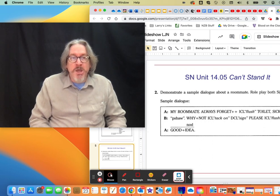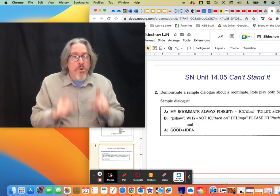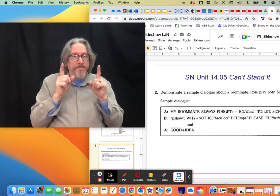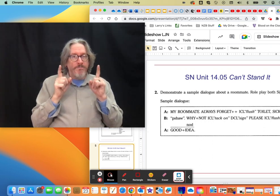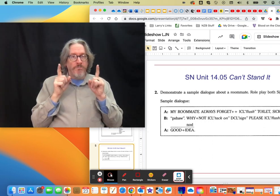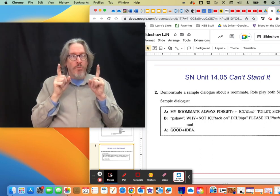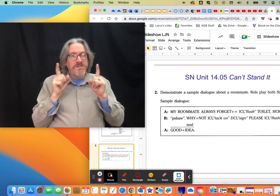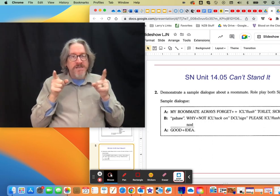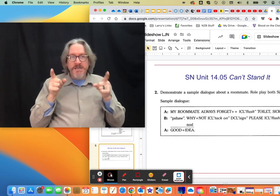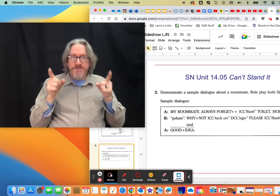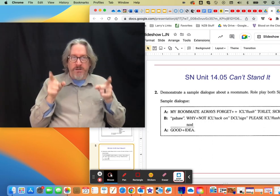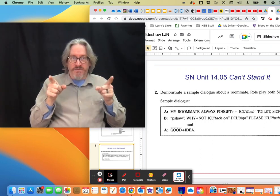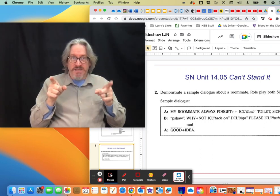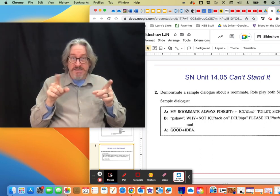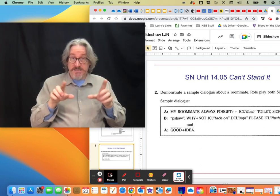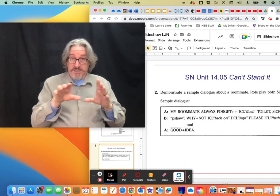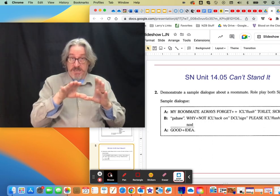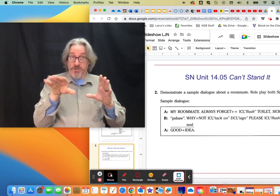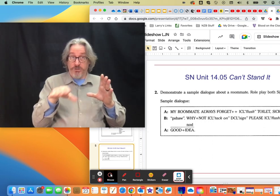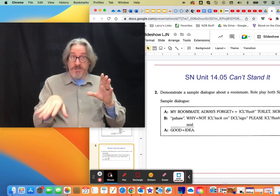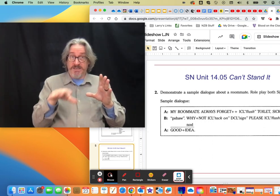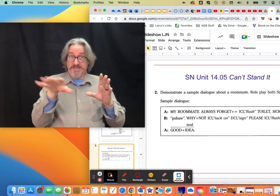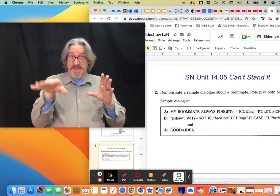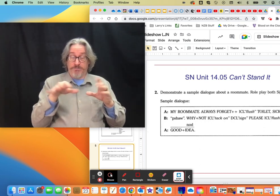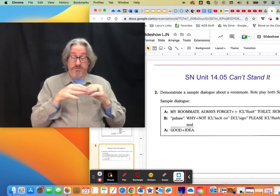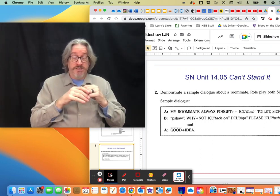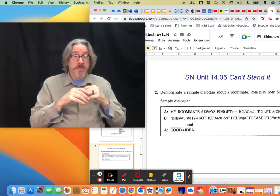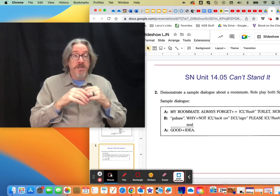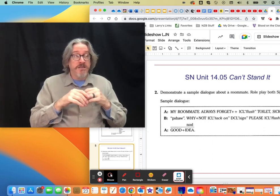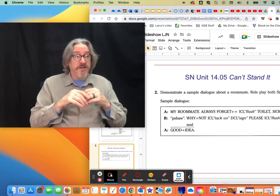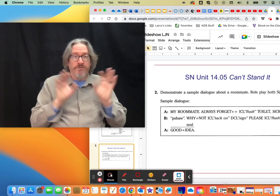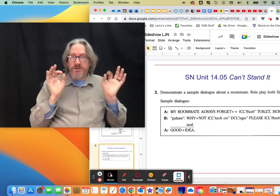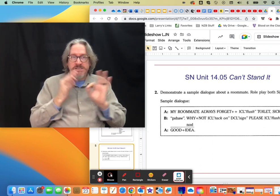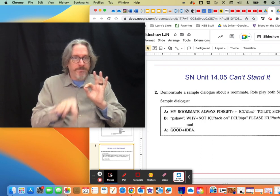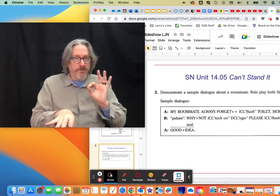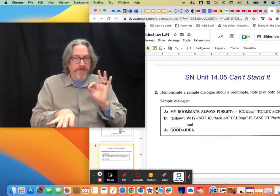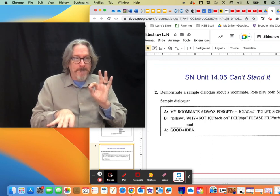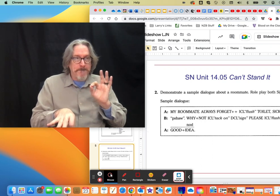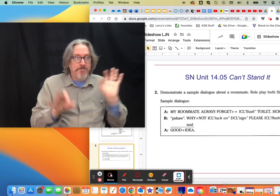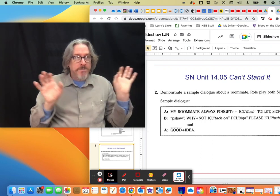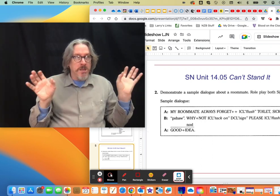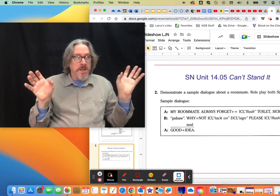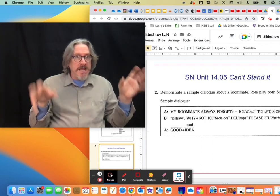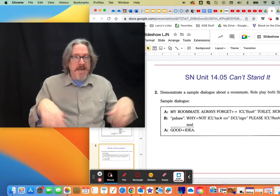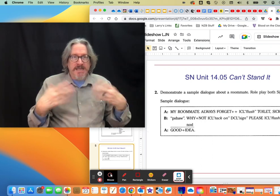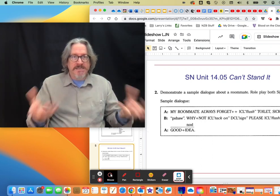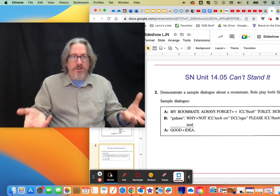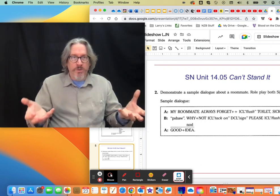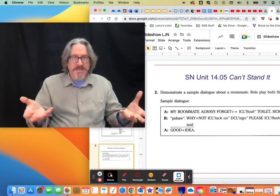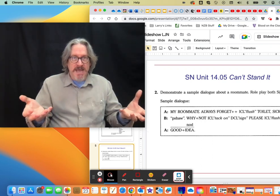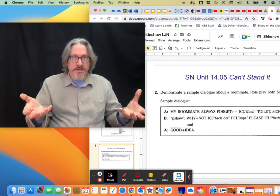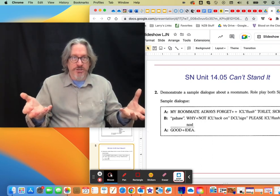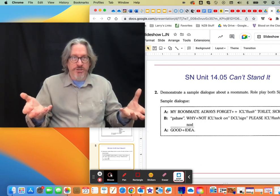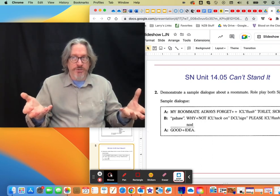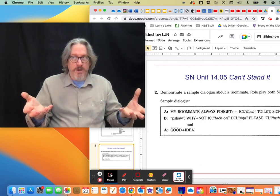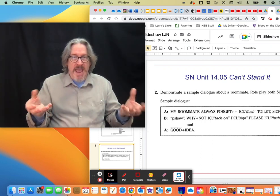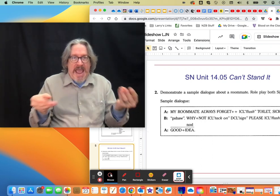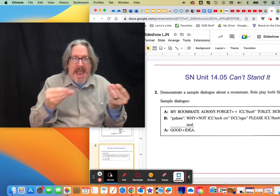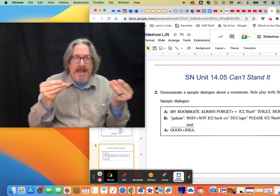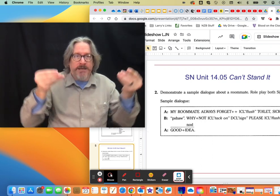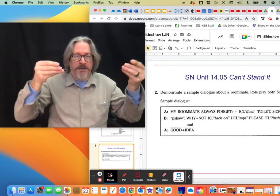then. What's nice about these, and you look at the examples, that they're very simple. In ASL, we tend